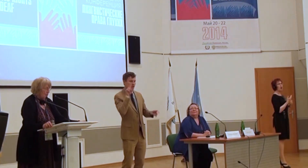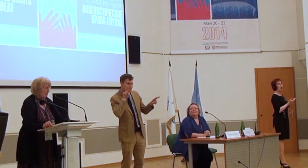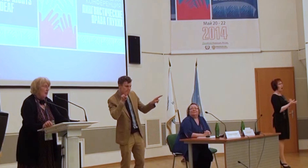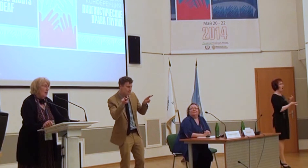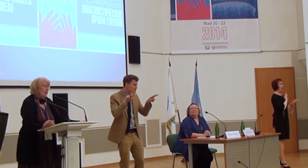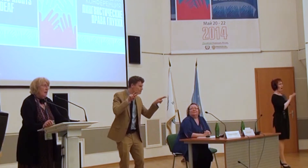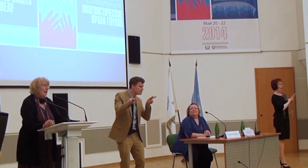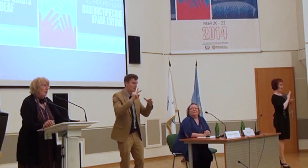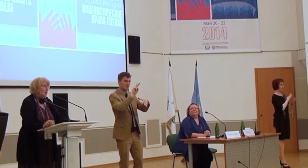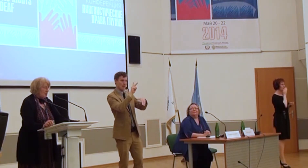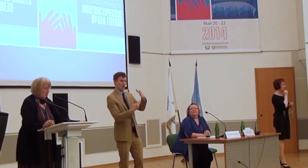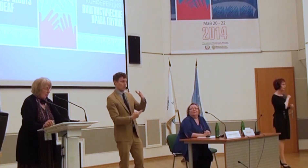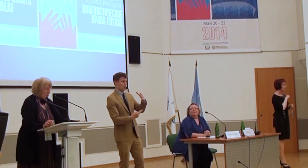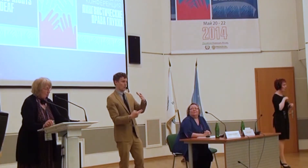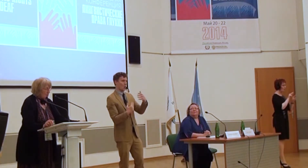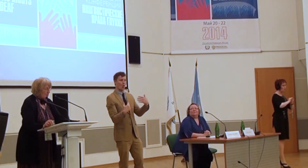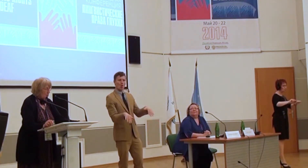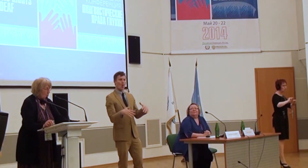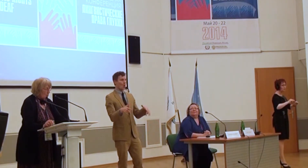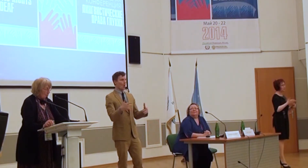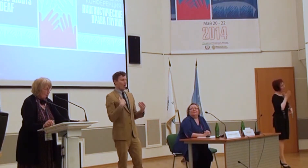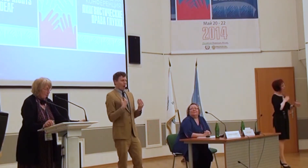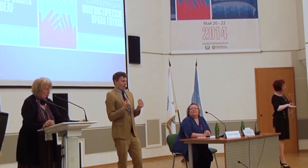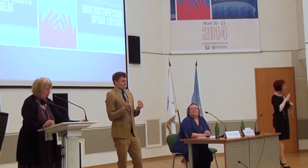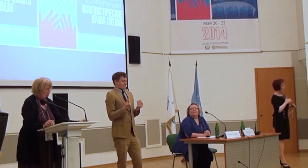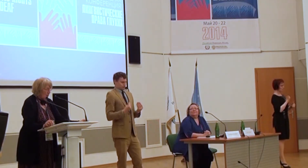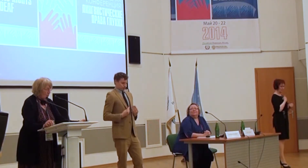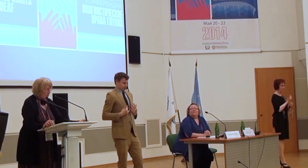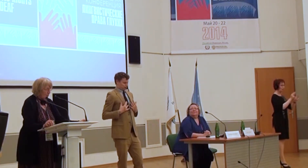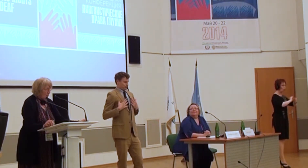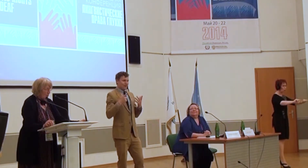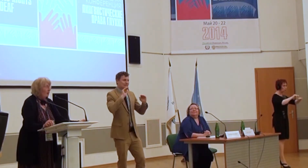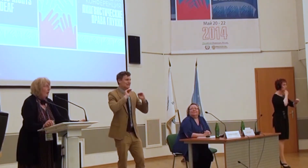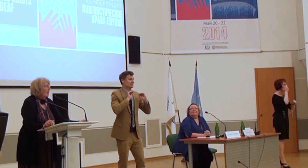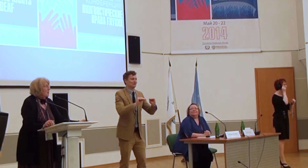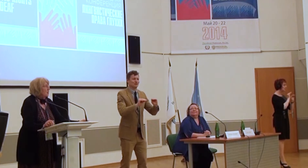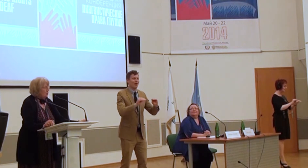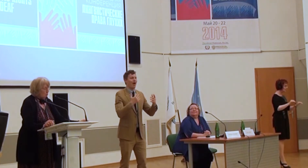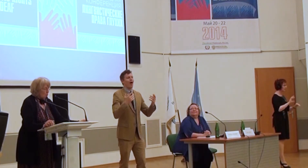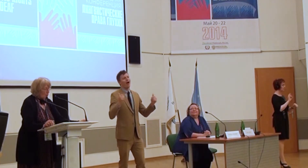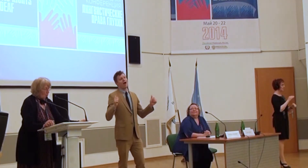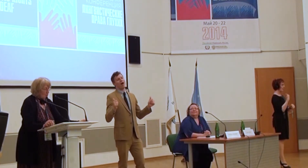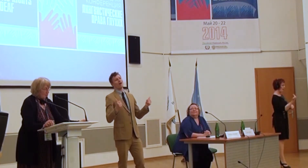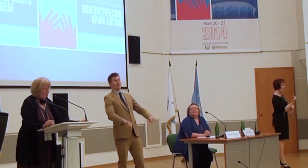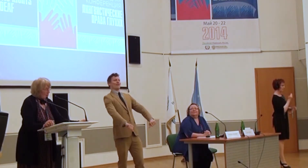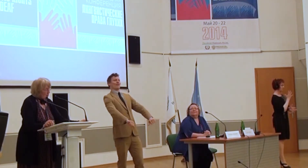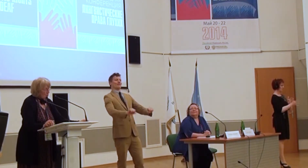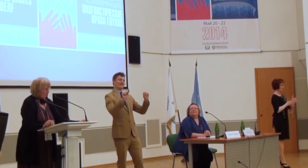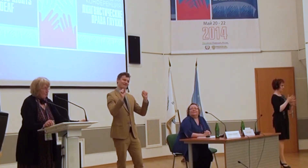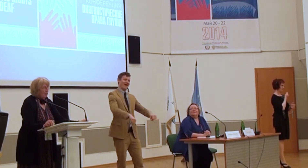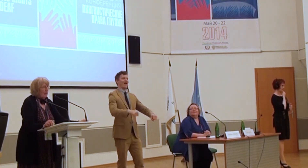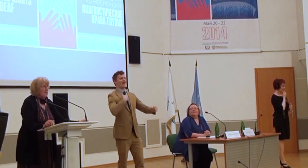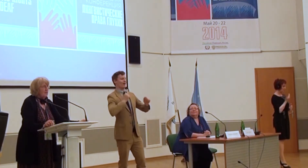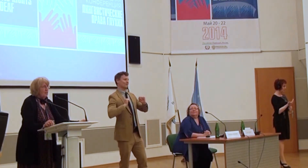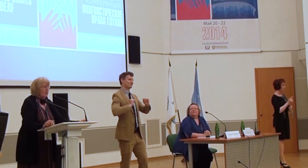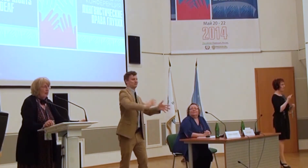deaf children in a language that enabled the pupils to access the curriculum. Teachers also commented not